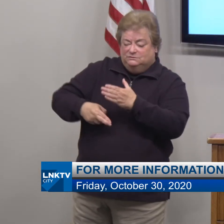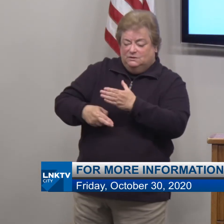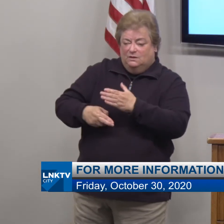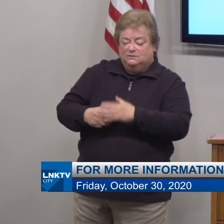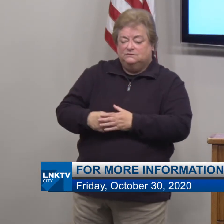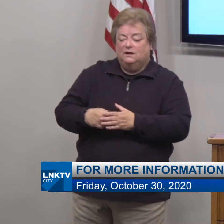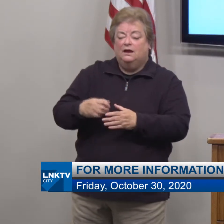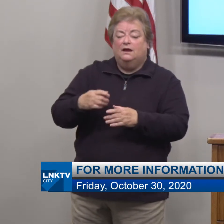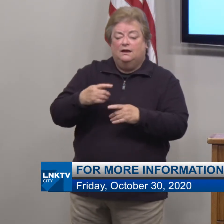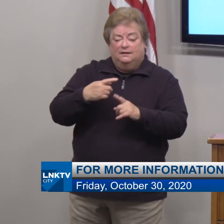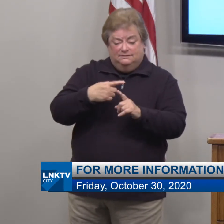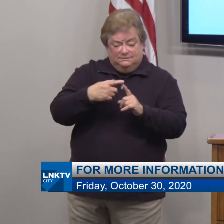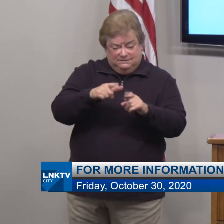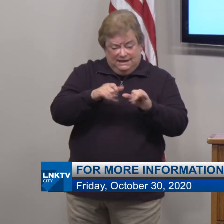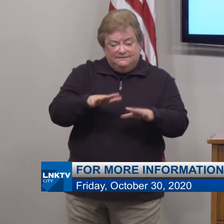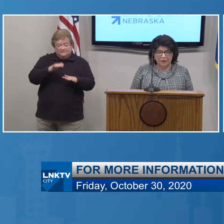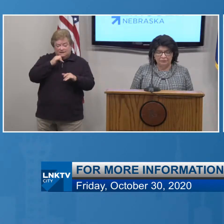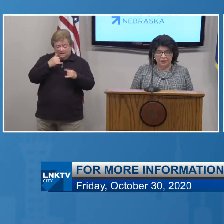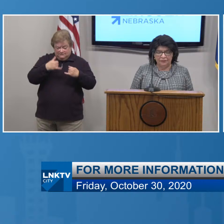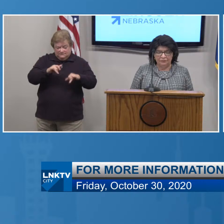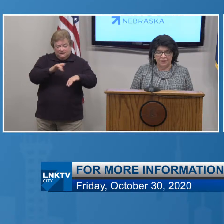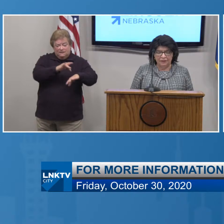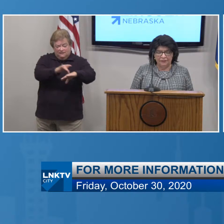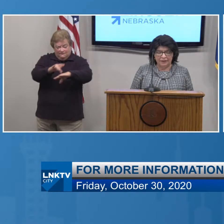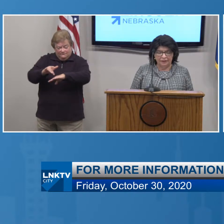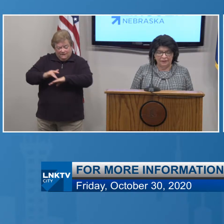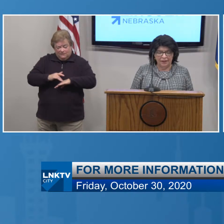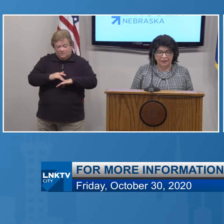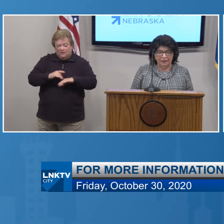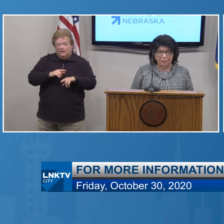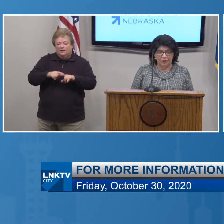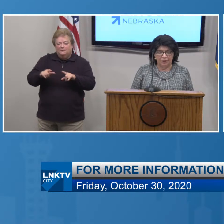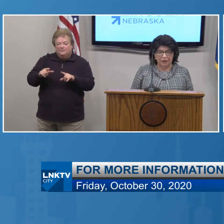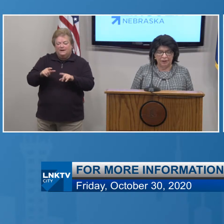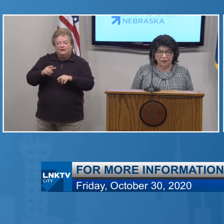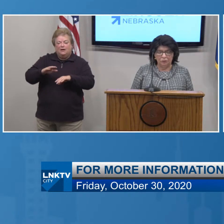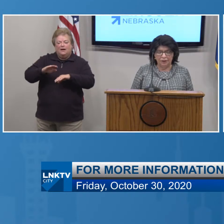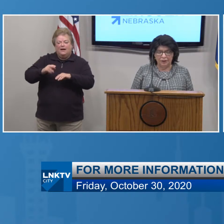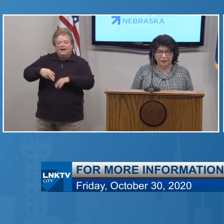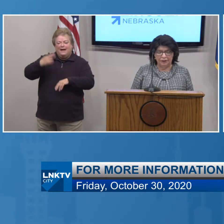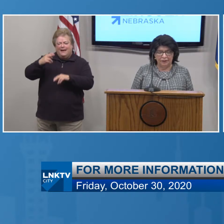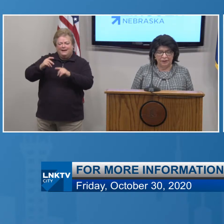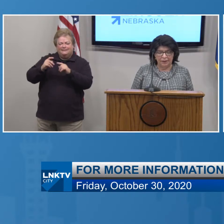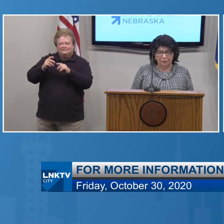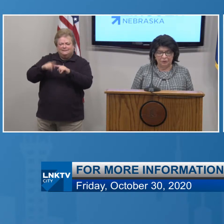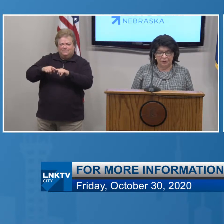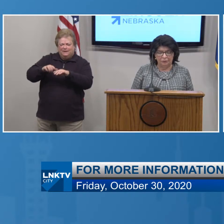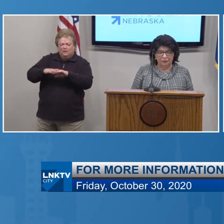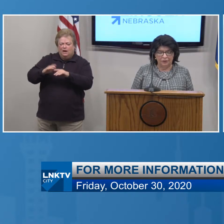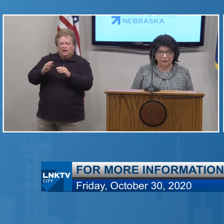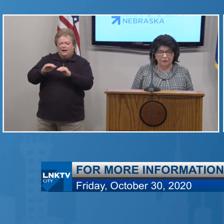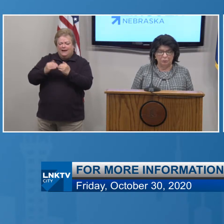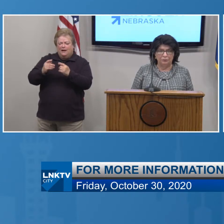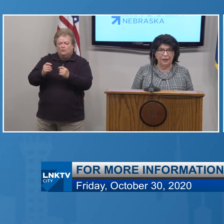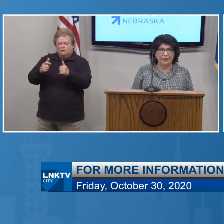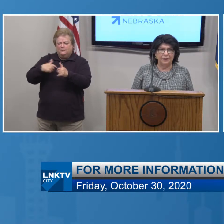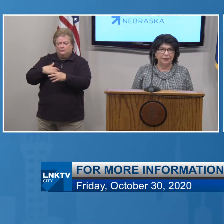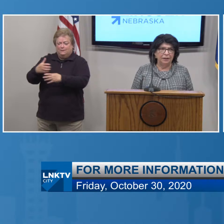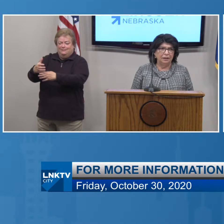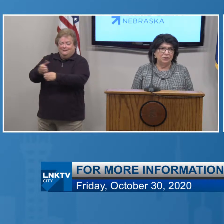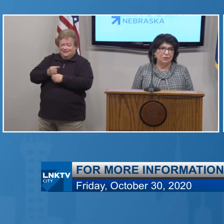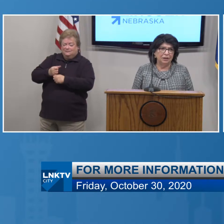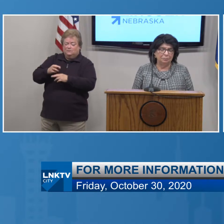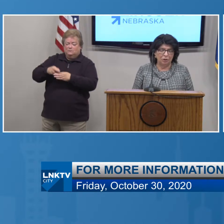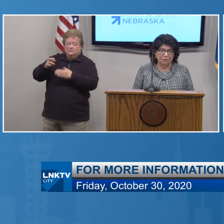widely available in the community, the effectiveness of testing is highly dependent on how quickly the laboratory results are